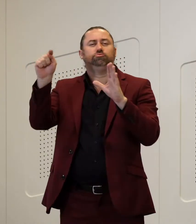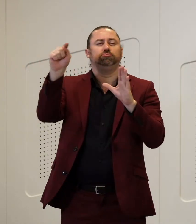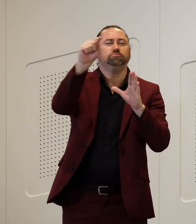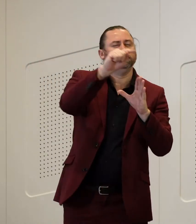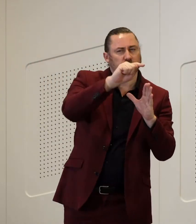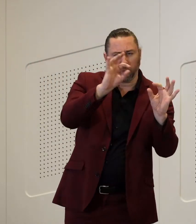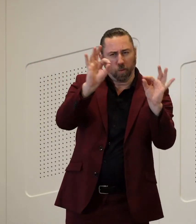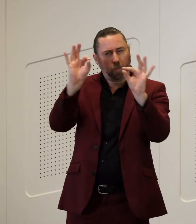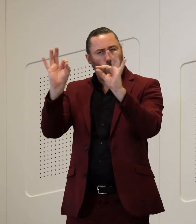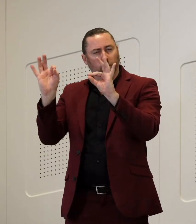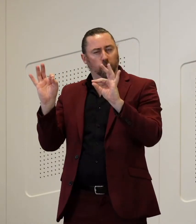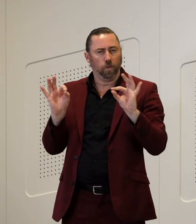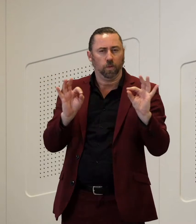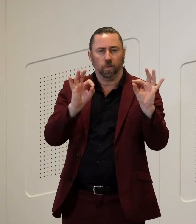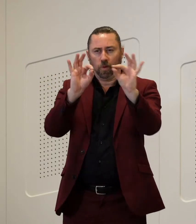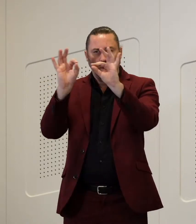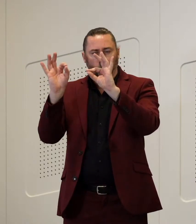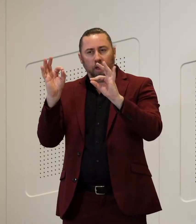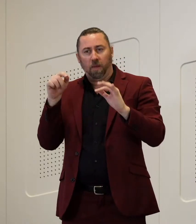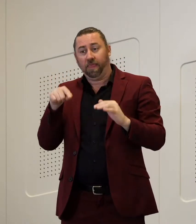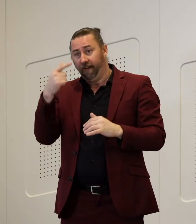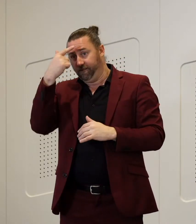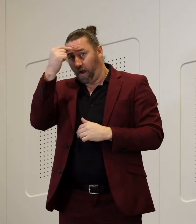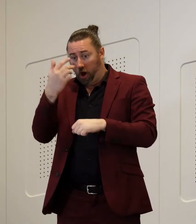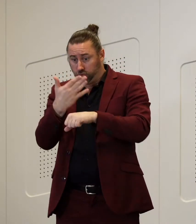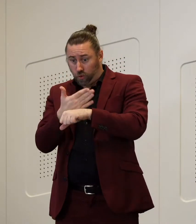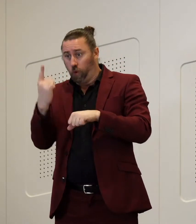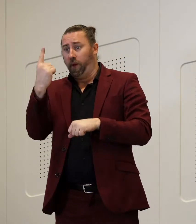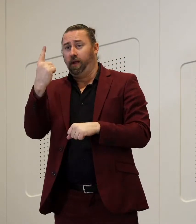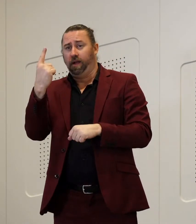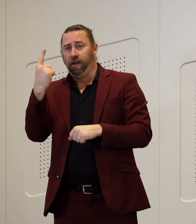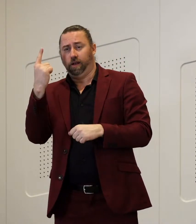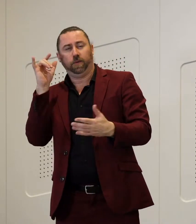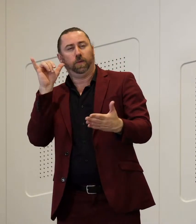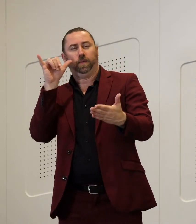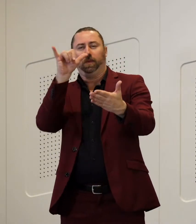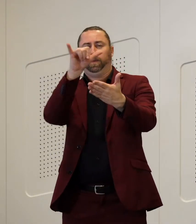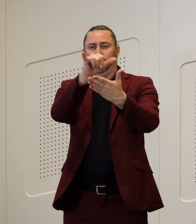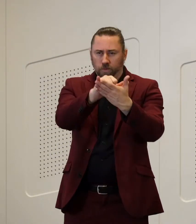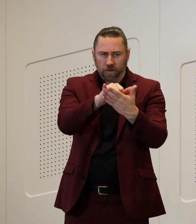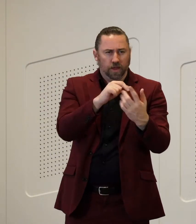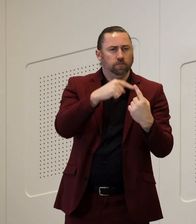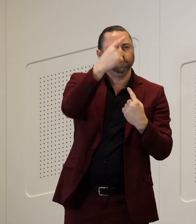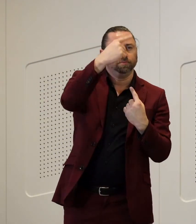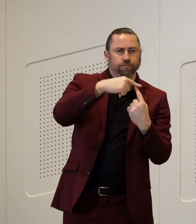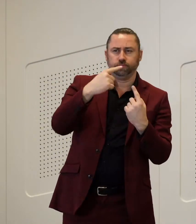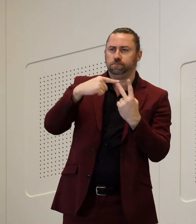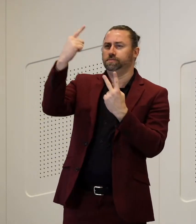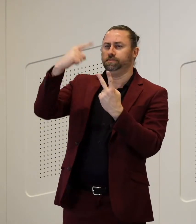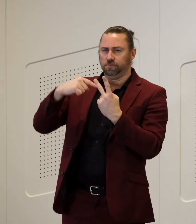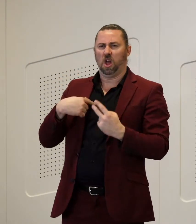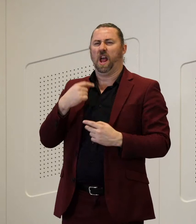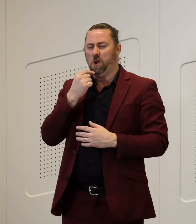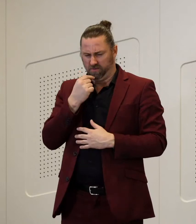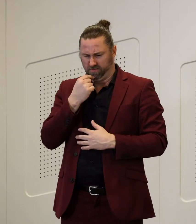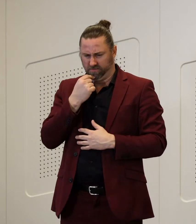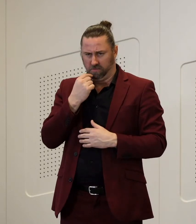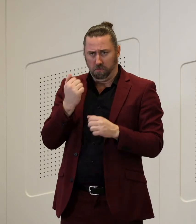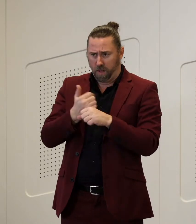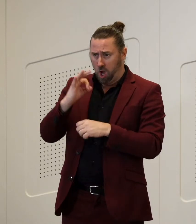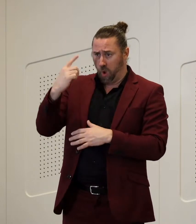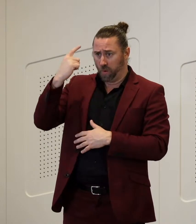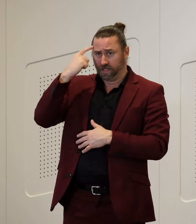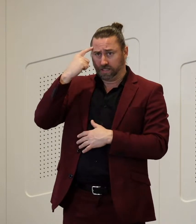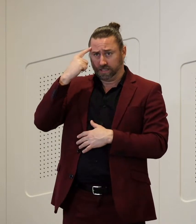just need more information. It's not actually making sense to me that we've got this and we've not had other